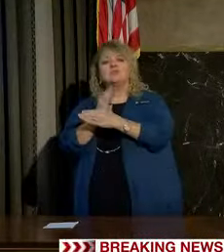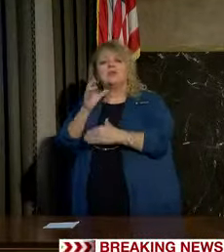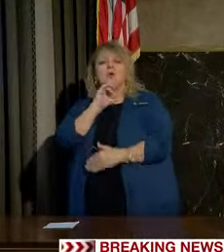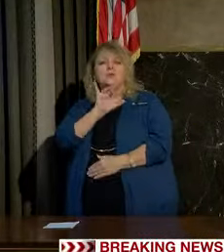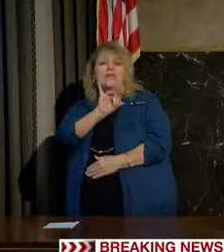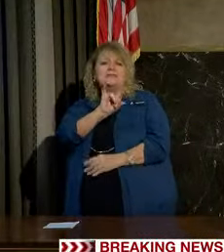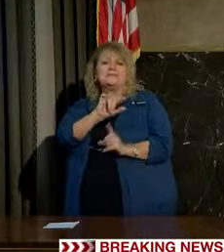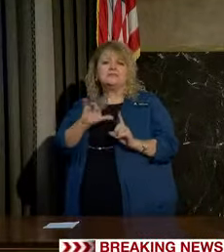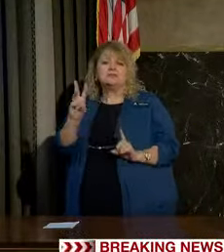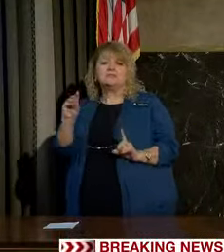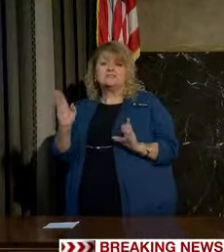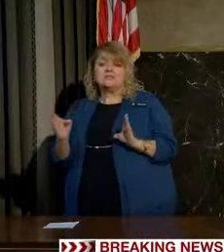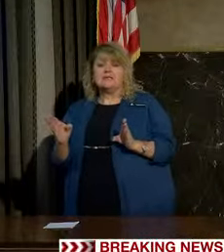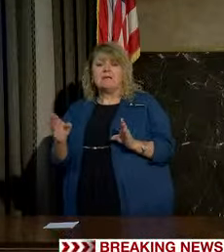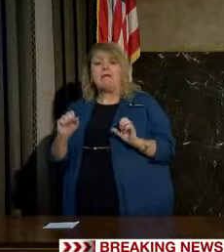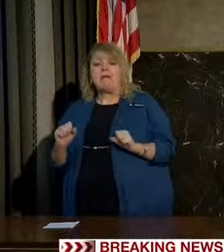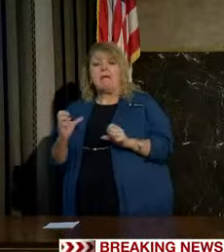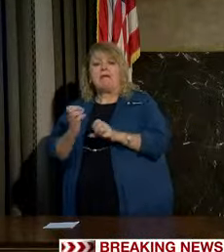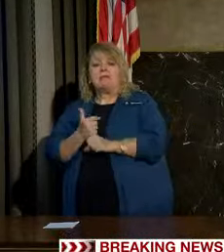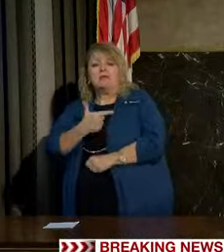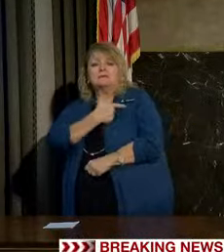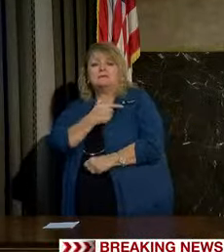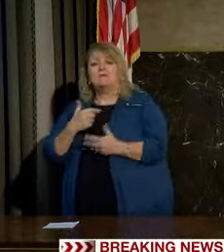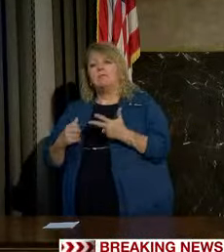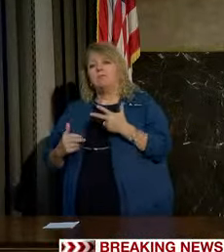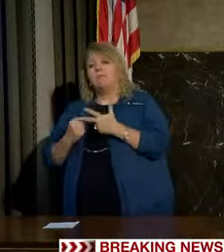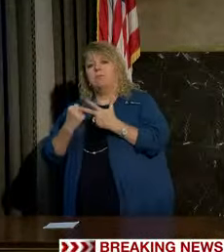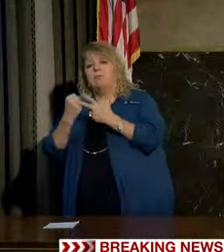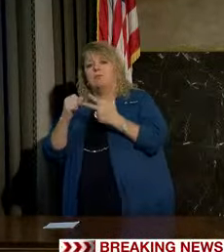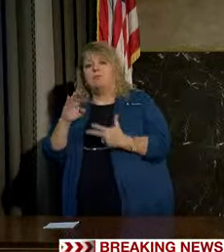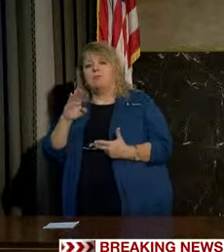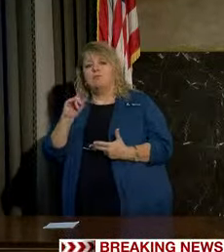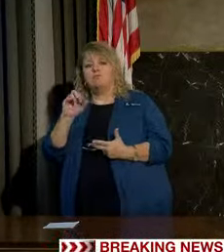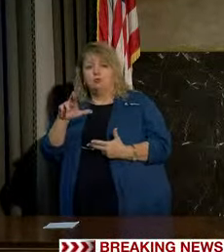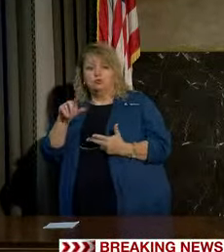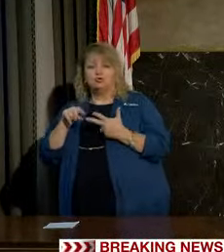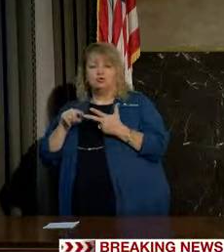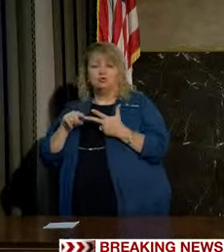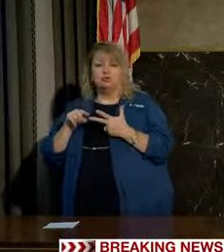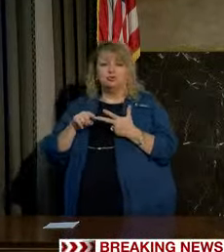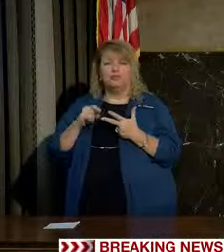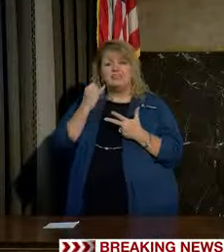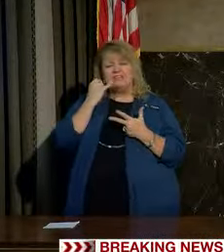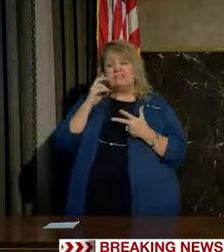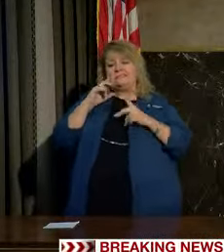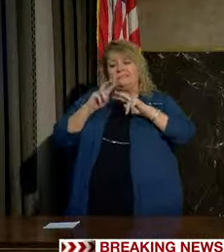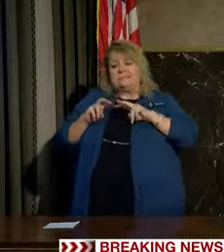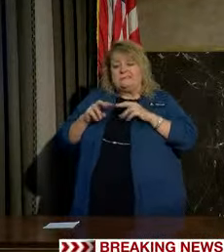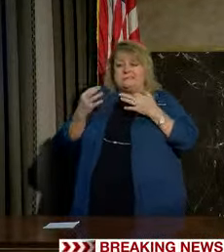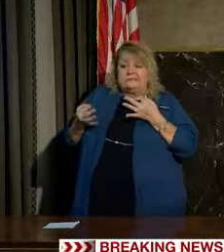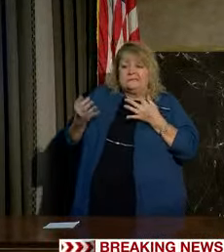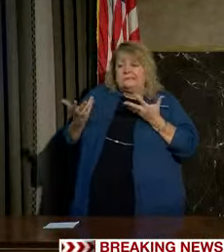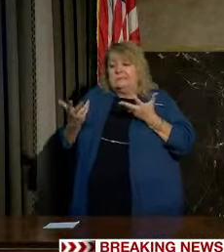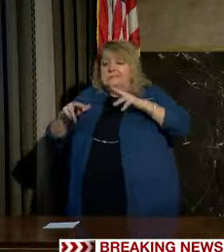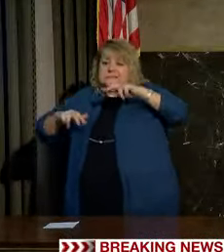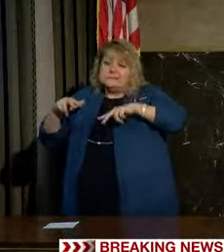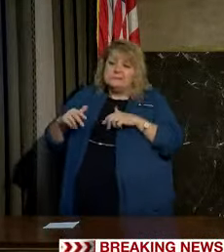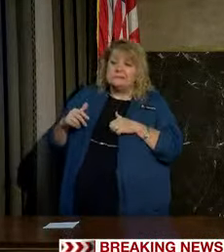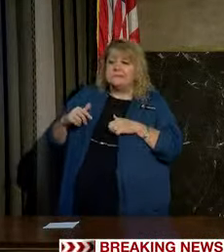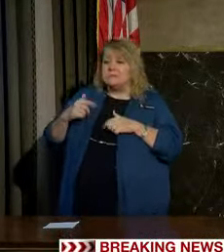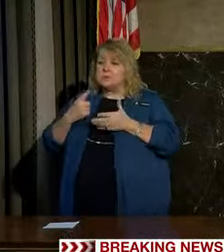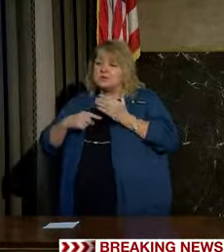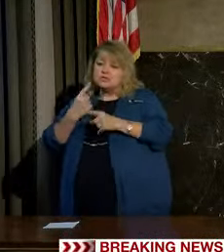booster. And if you have questions about whether it's the right decision for you, I encourage you to have that